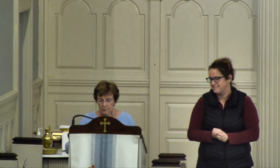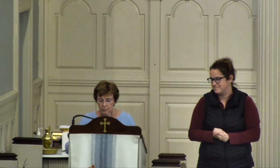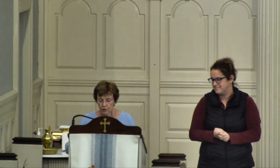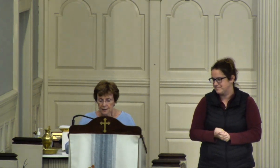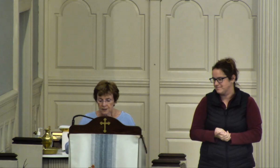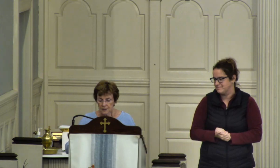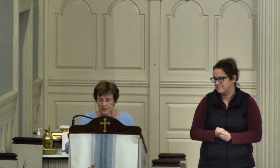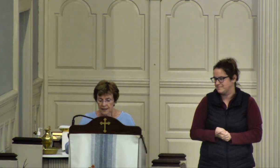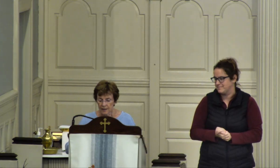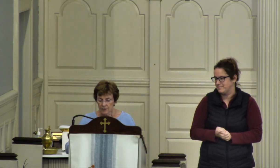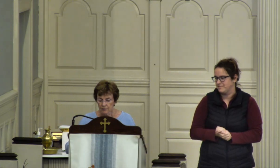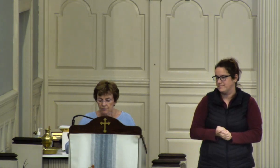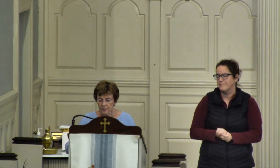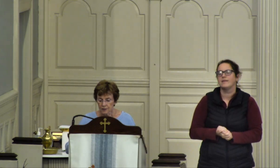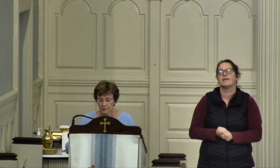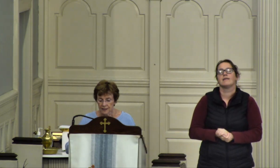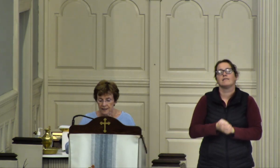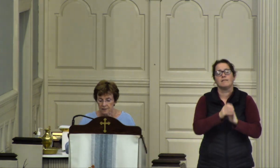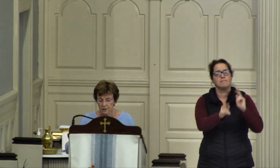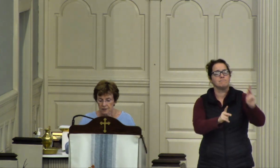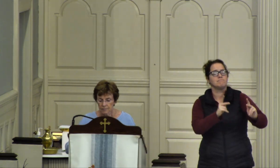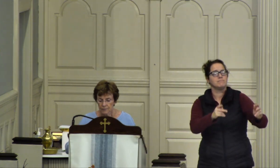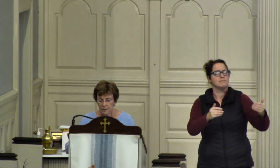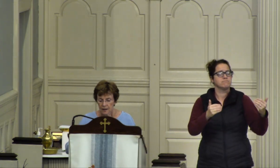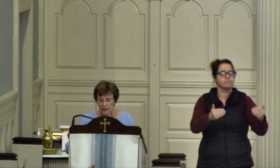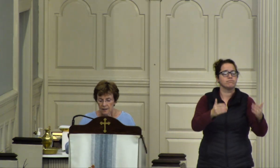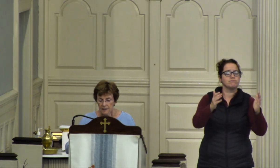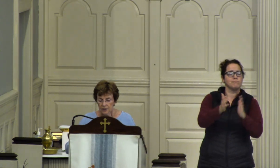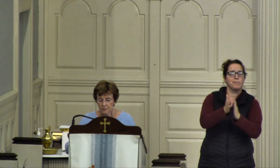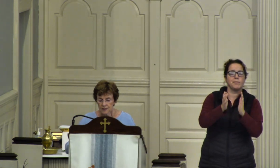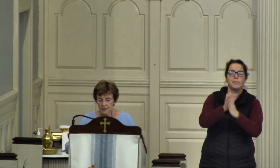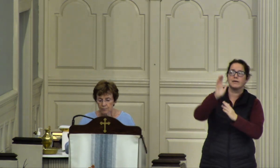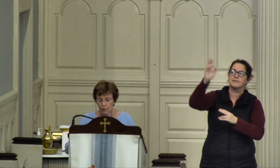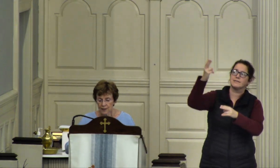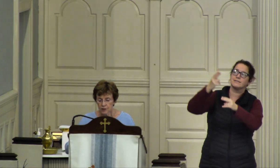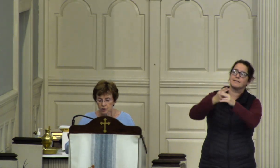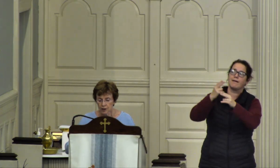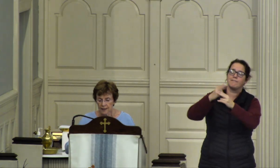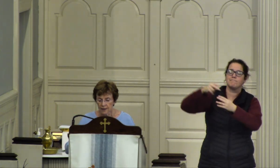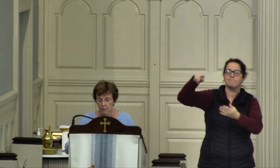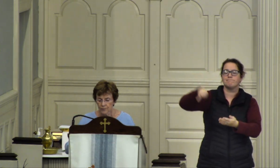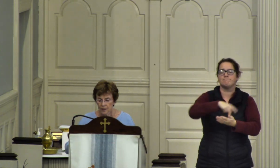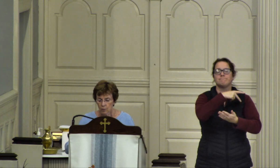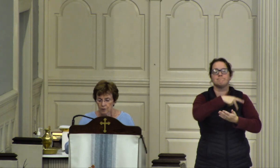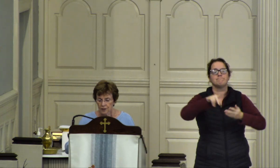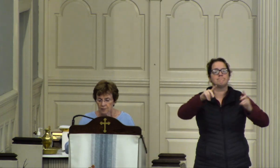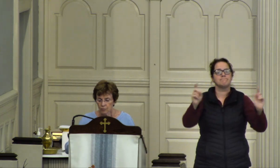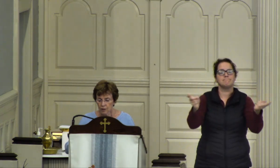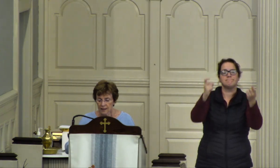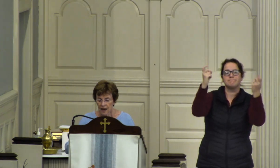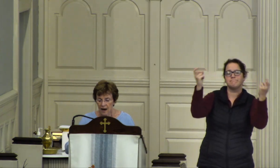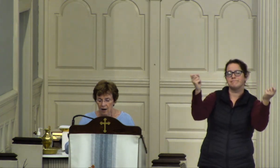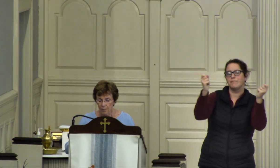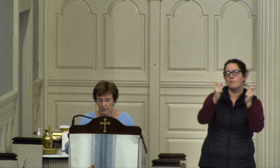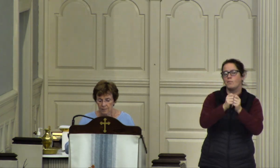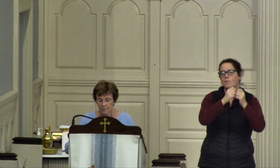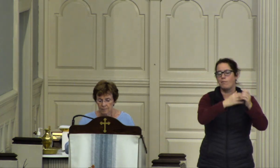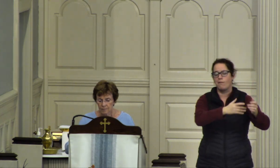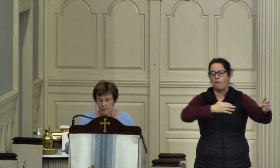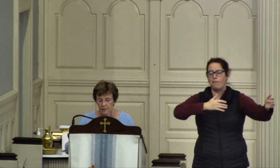Let them praise his name in the festive dance. Let them sing praise to him with timbrel and